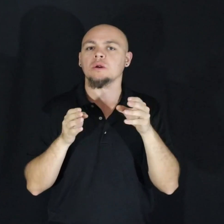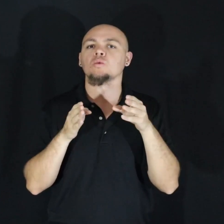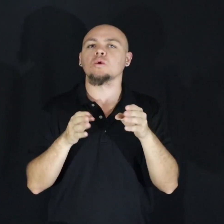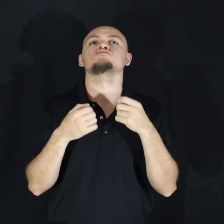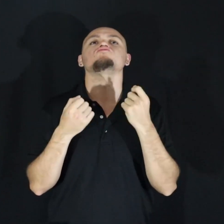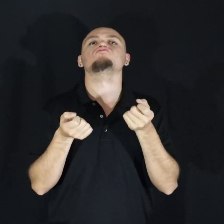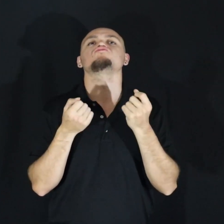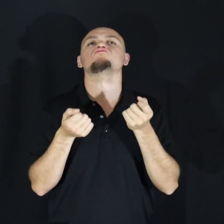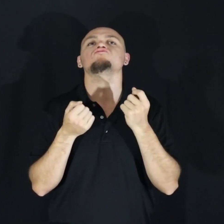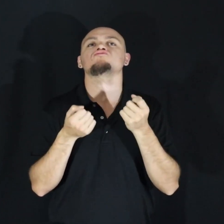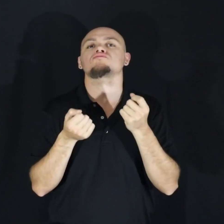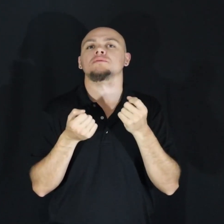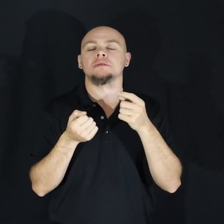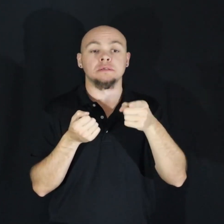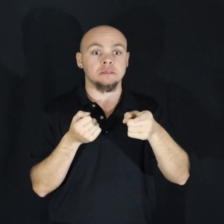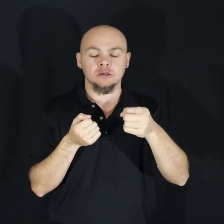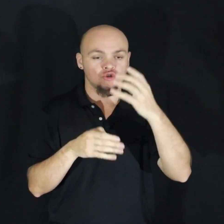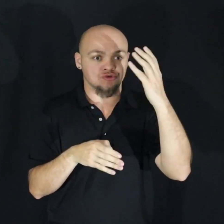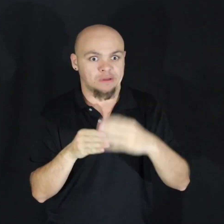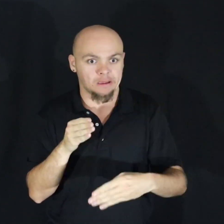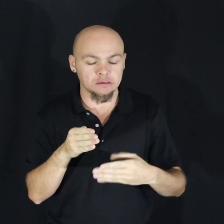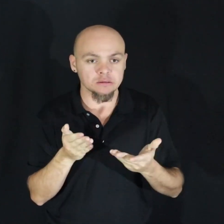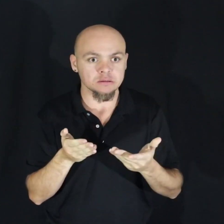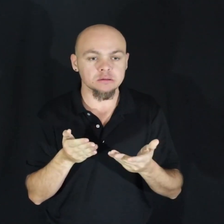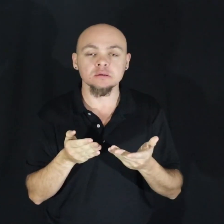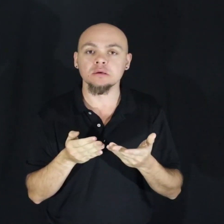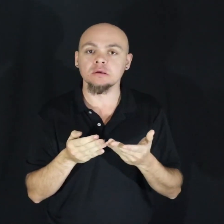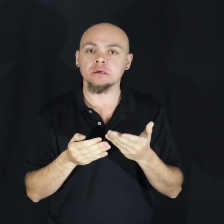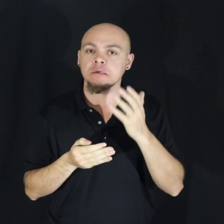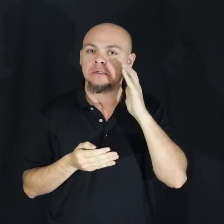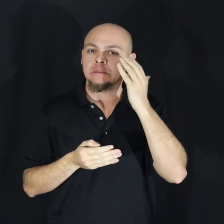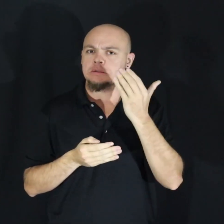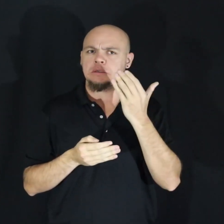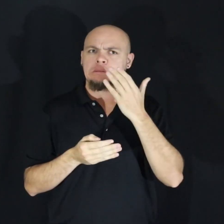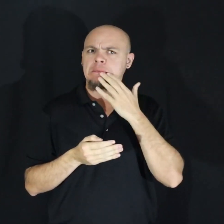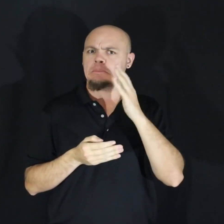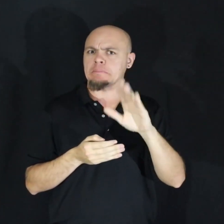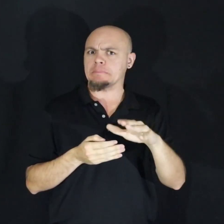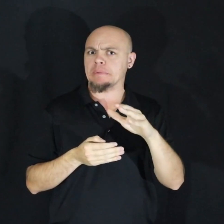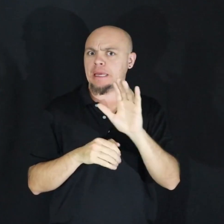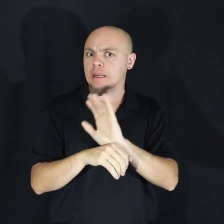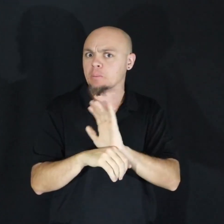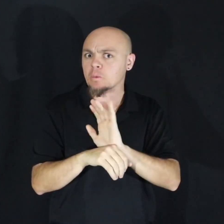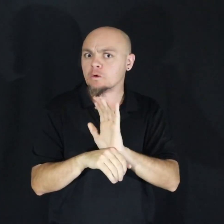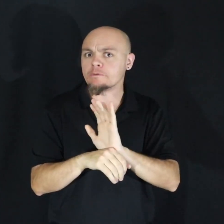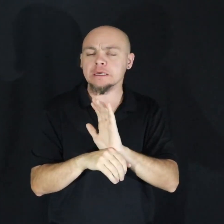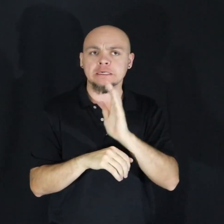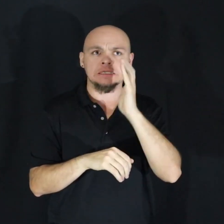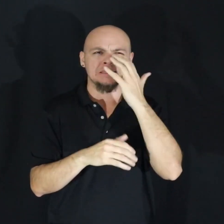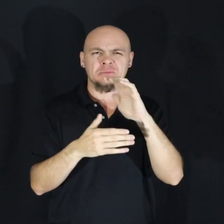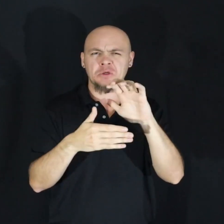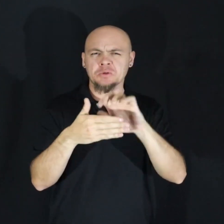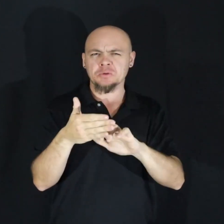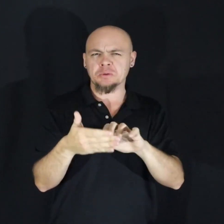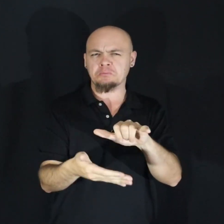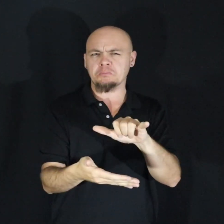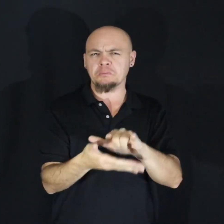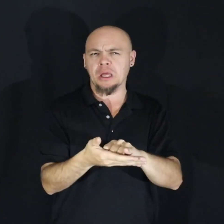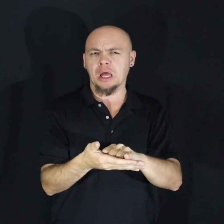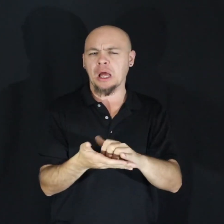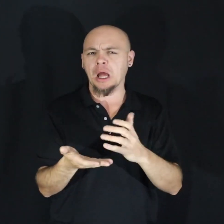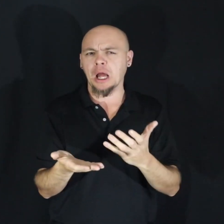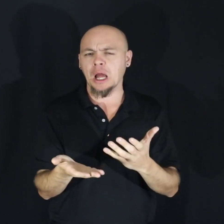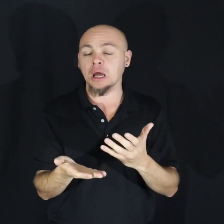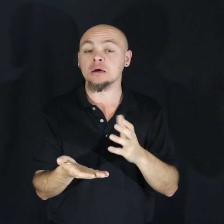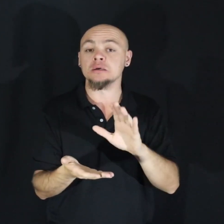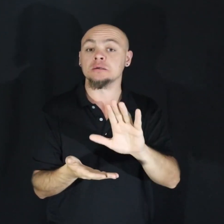road, and it dead ends. This may seem like a bad movie, may seem like an awful script, but in